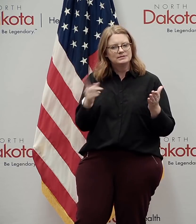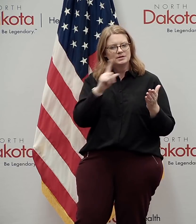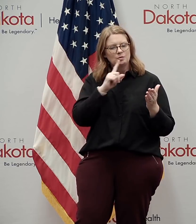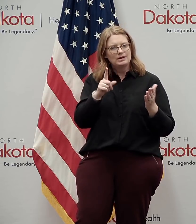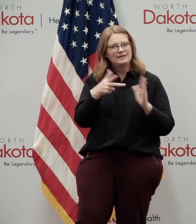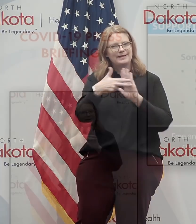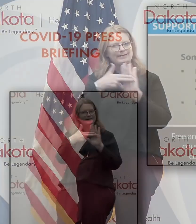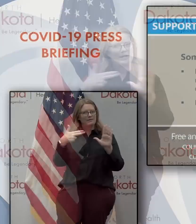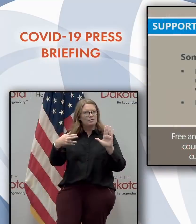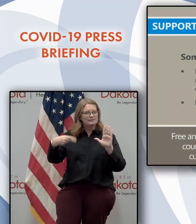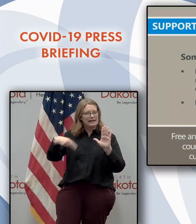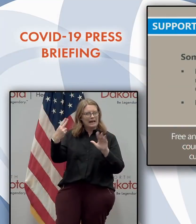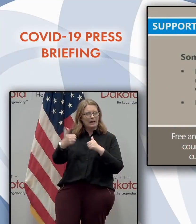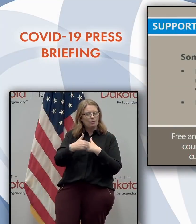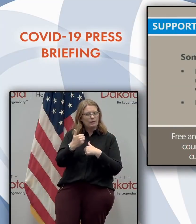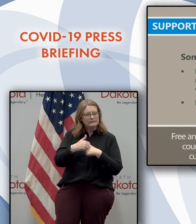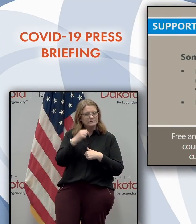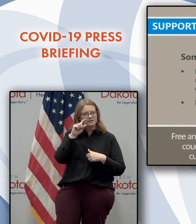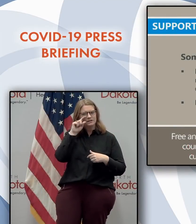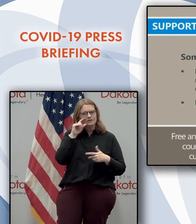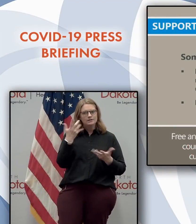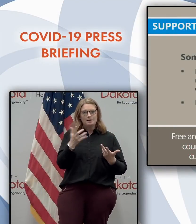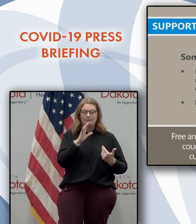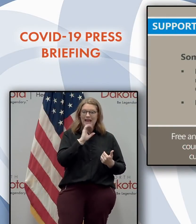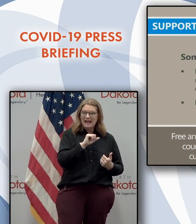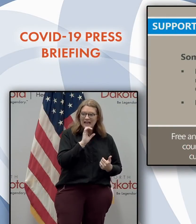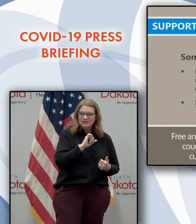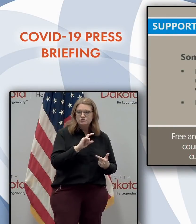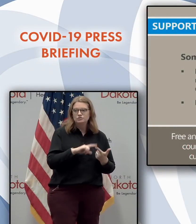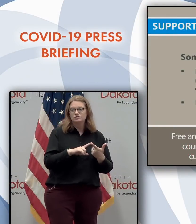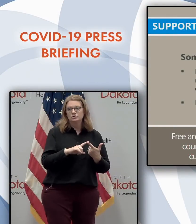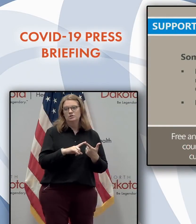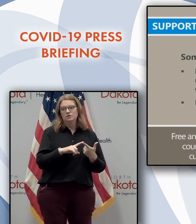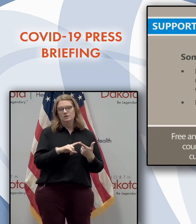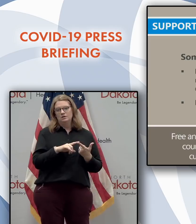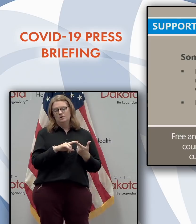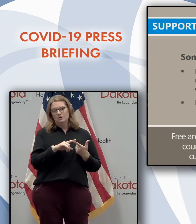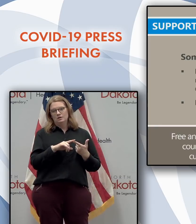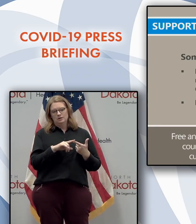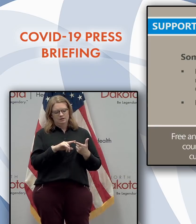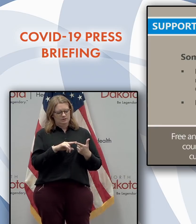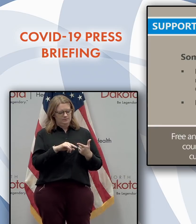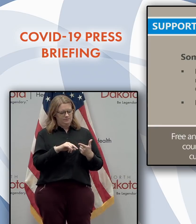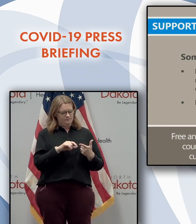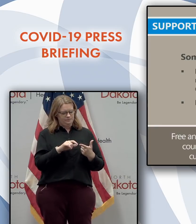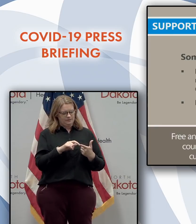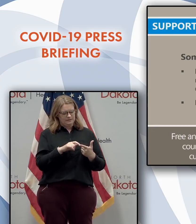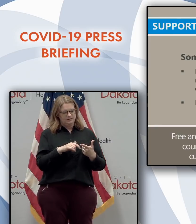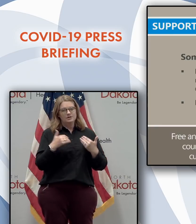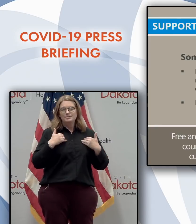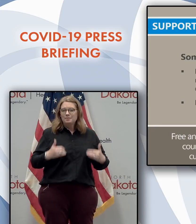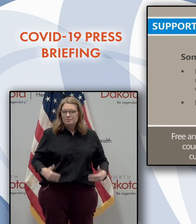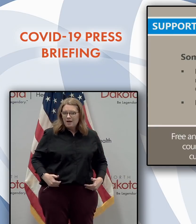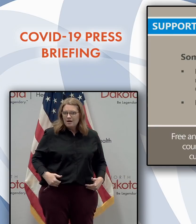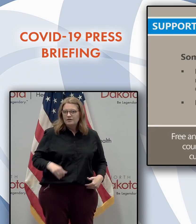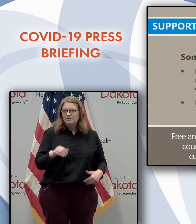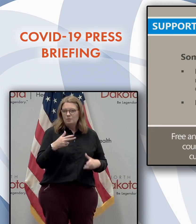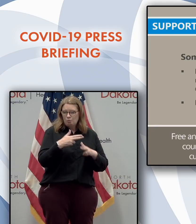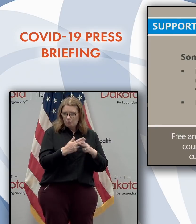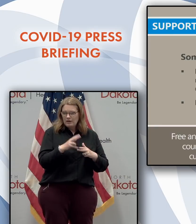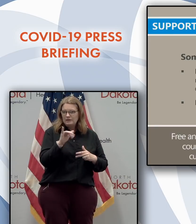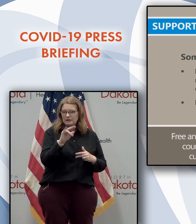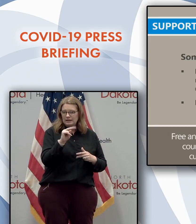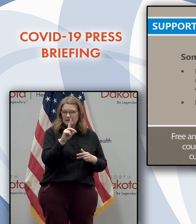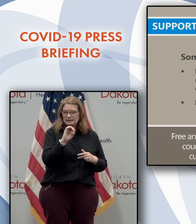high risk category. It could be age, could be your body weight index,